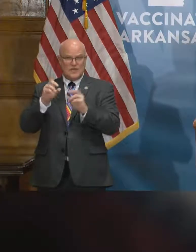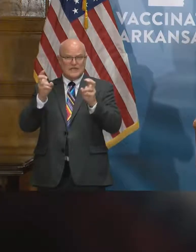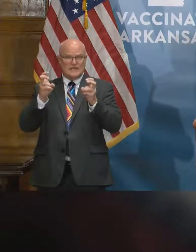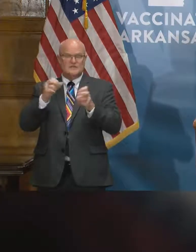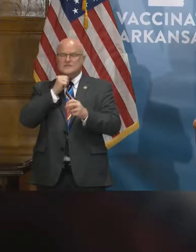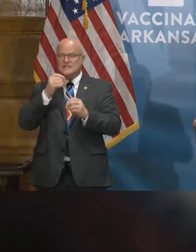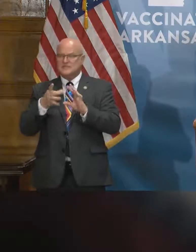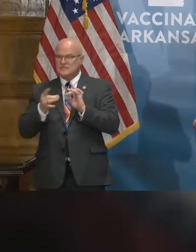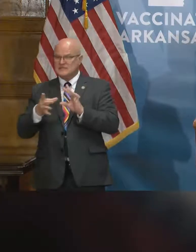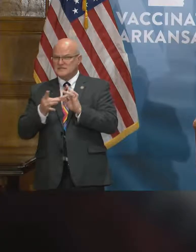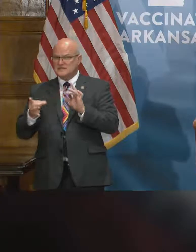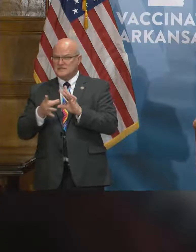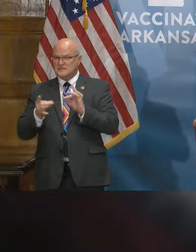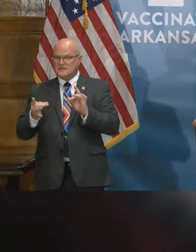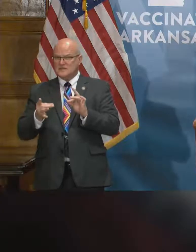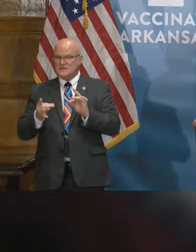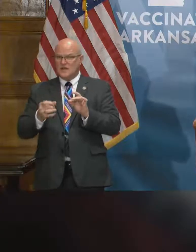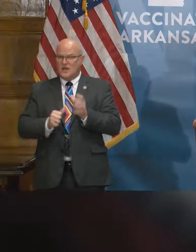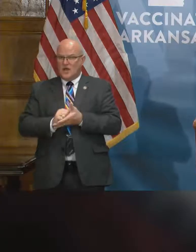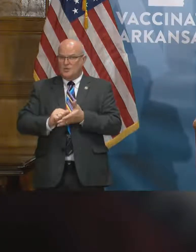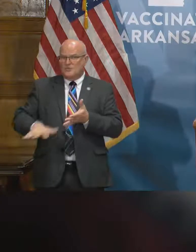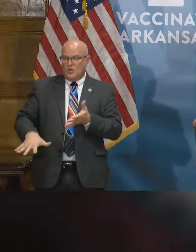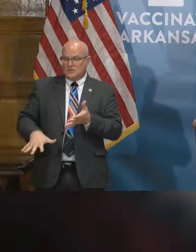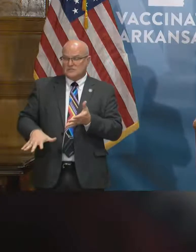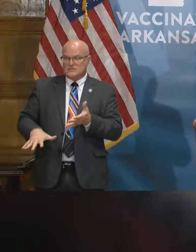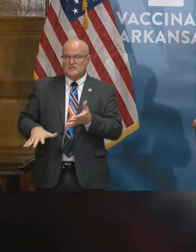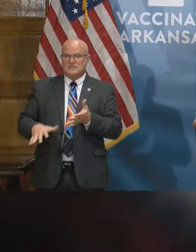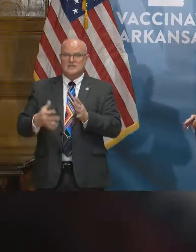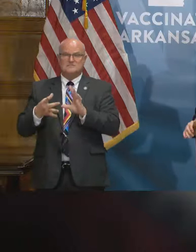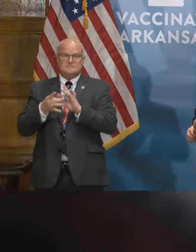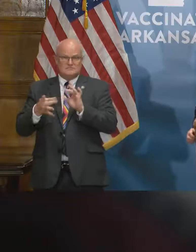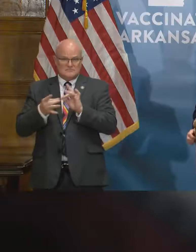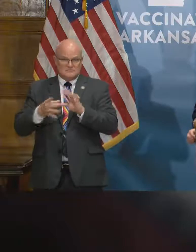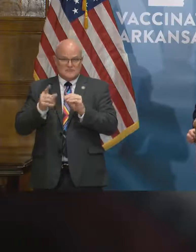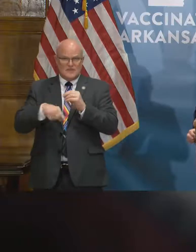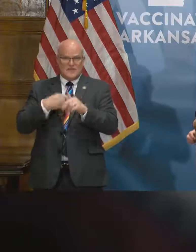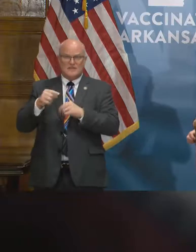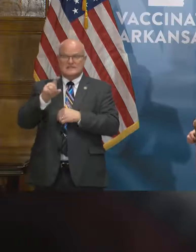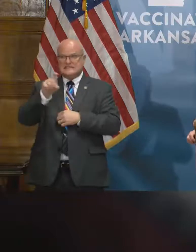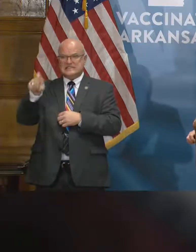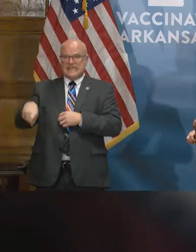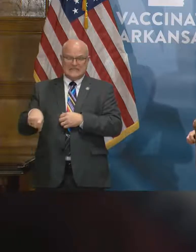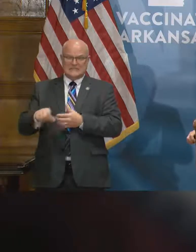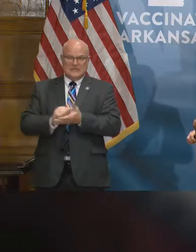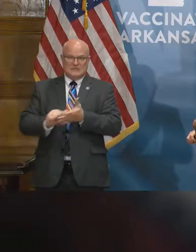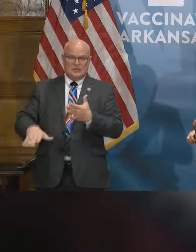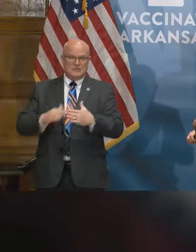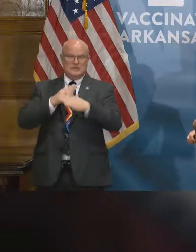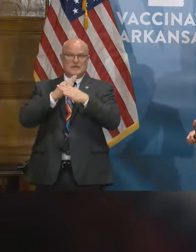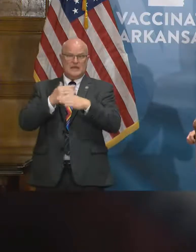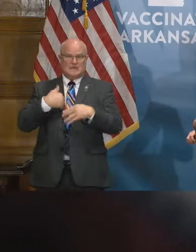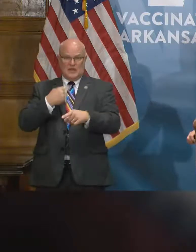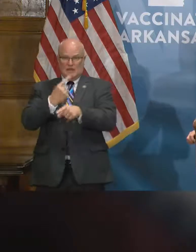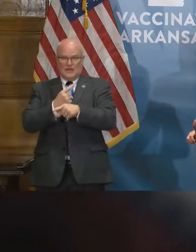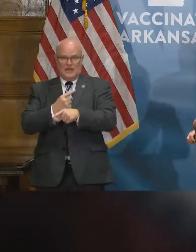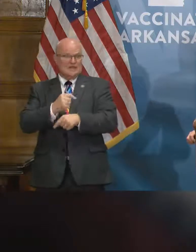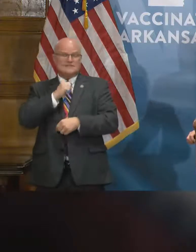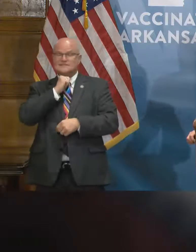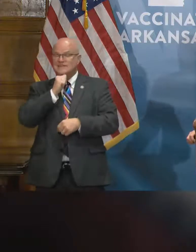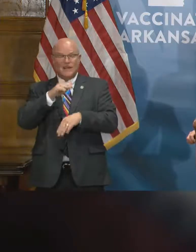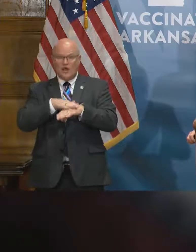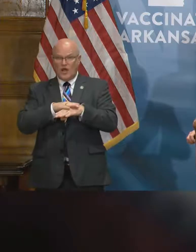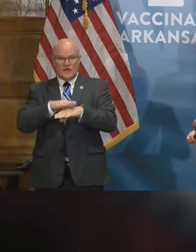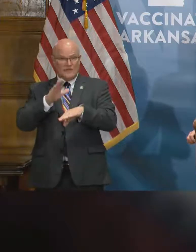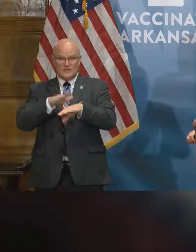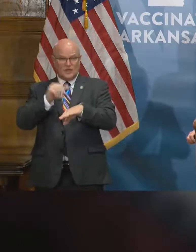didn't mention on the call is abortion. There's been talk about a push for a Texas-style abortion ban. Am I correct that that's not going to be on